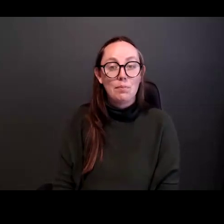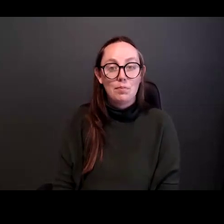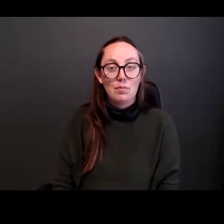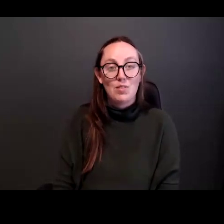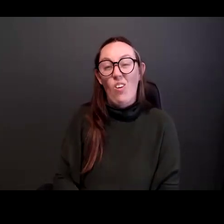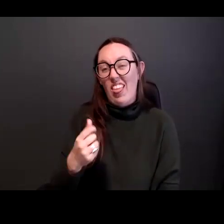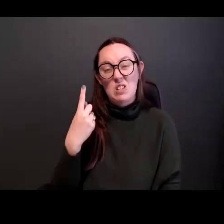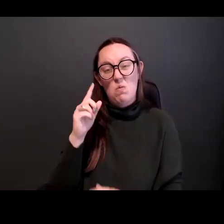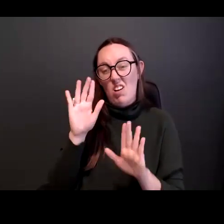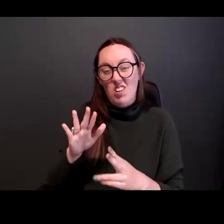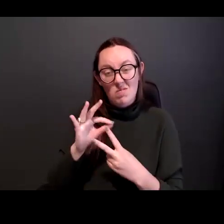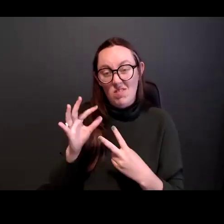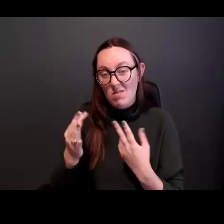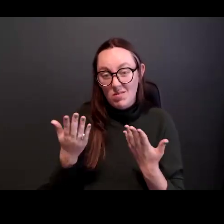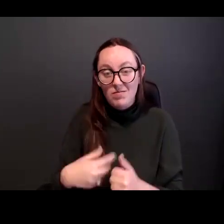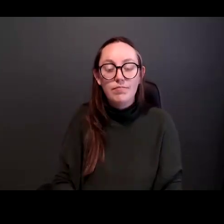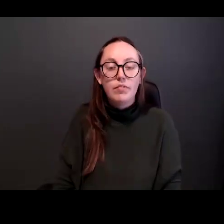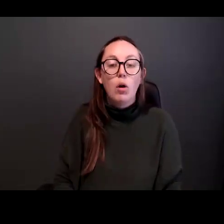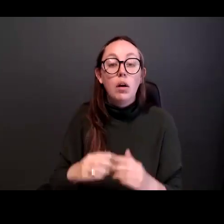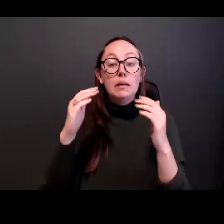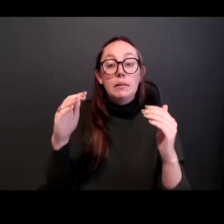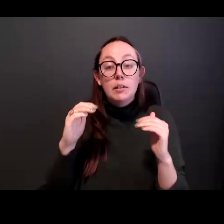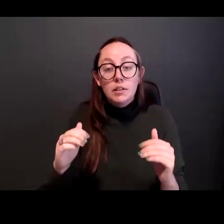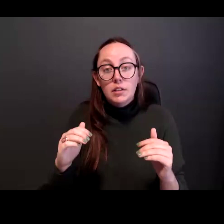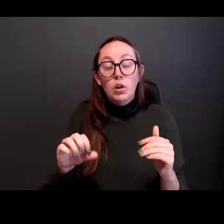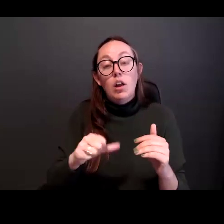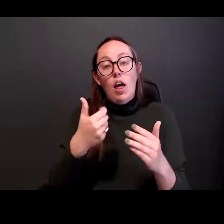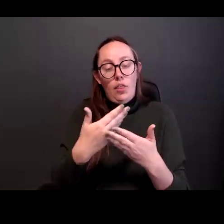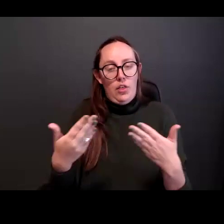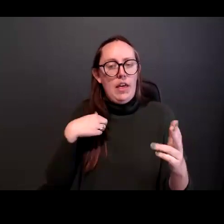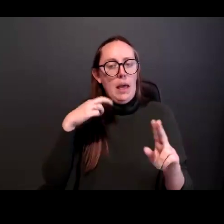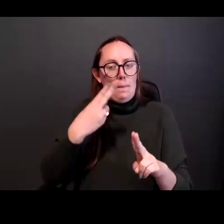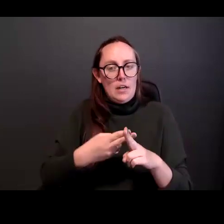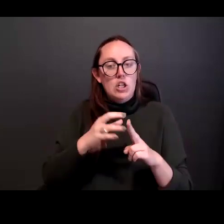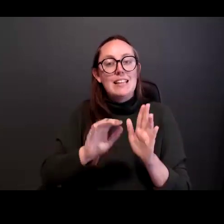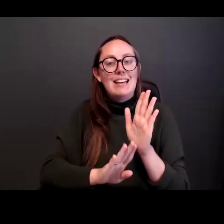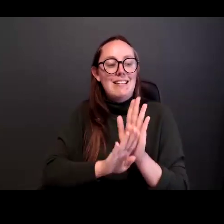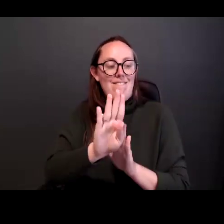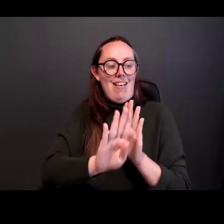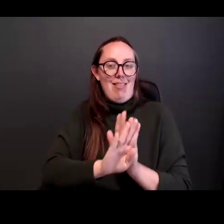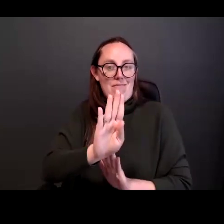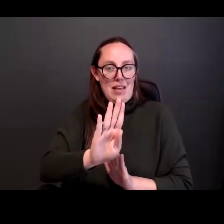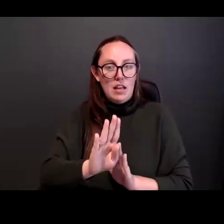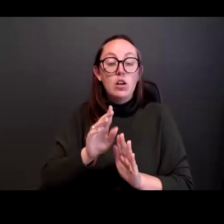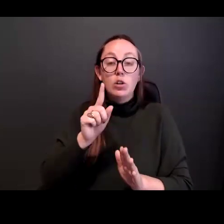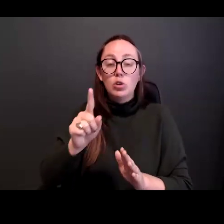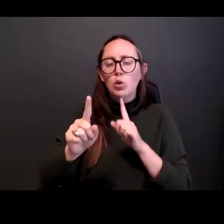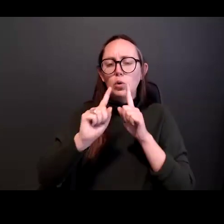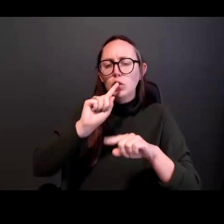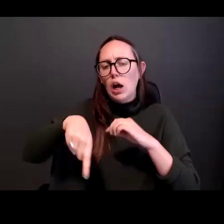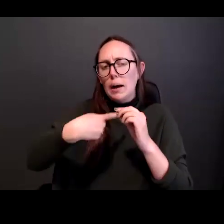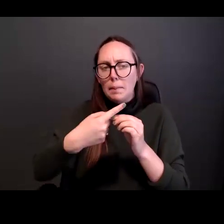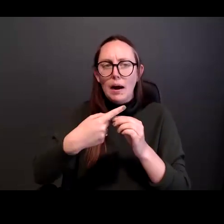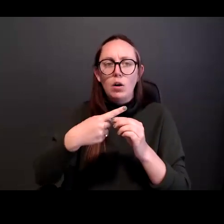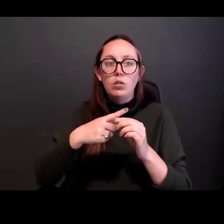mentioned was just the development. When you talk about true arts integration, is sort of just the development of performance skills of students.